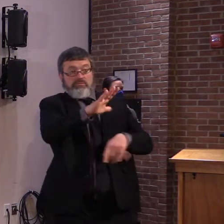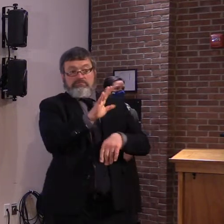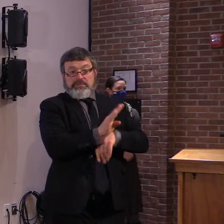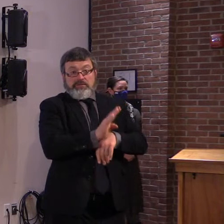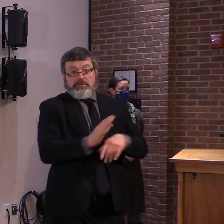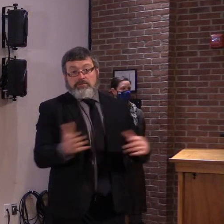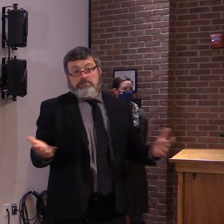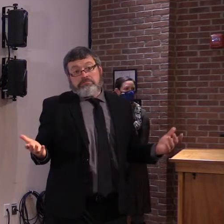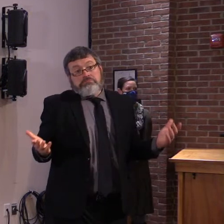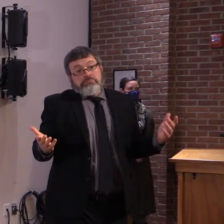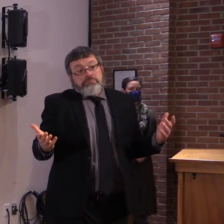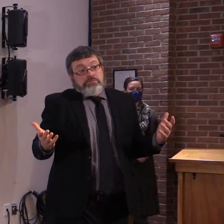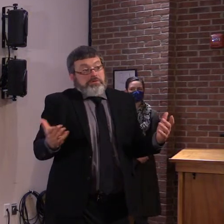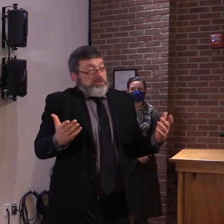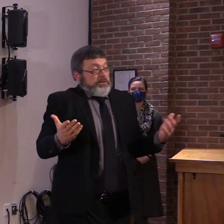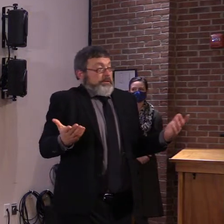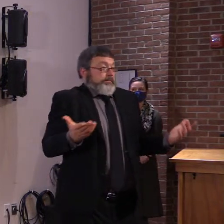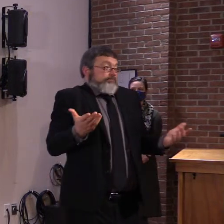that?